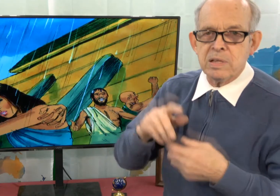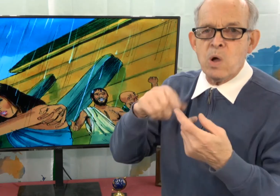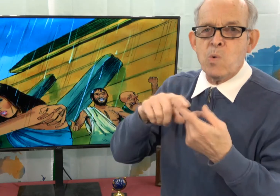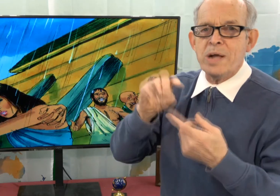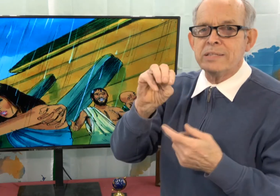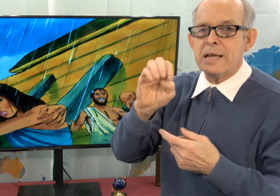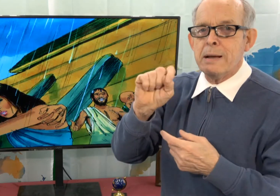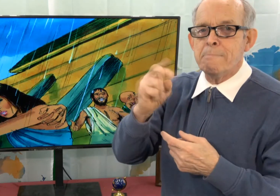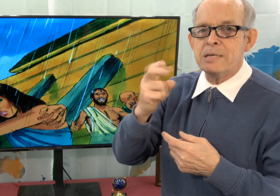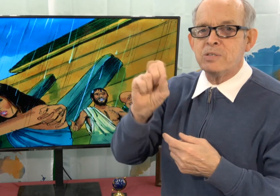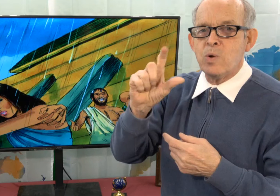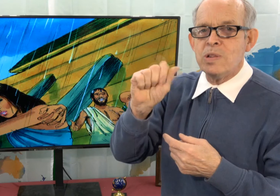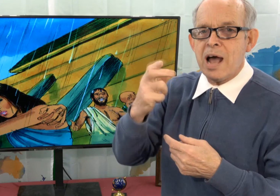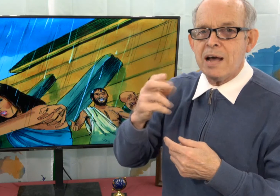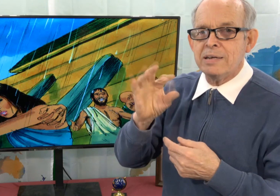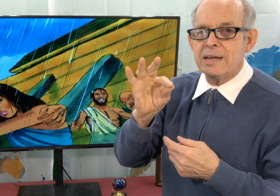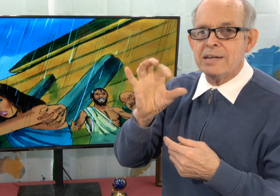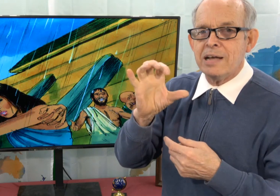boom! When Methuselah,